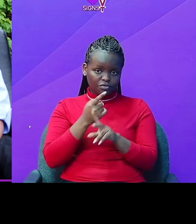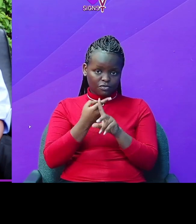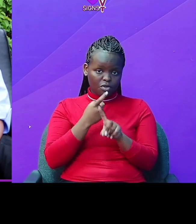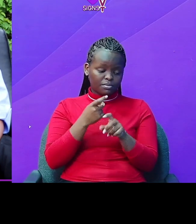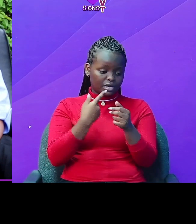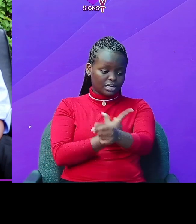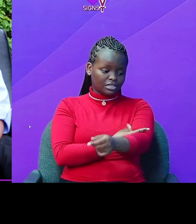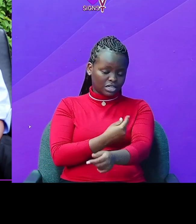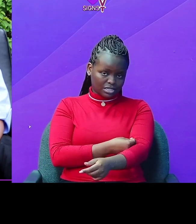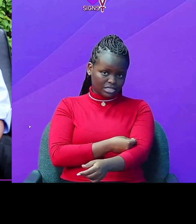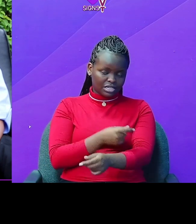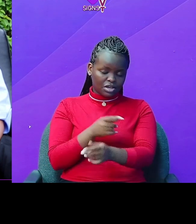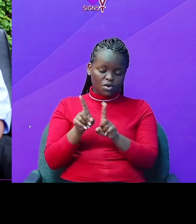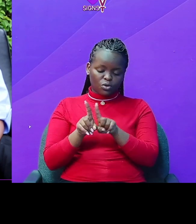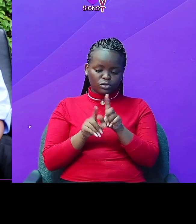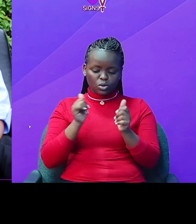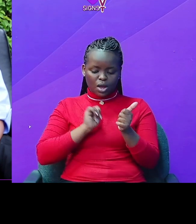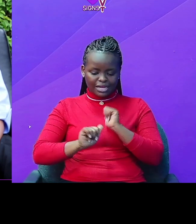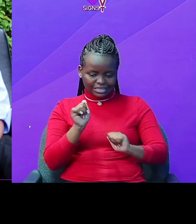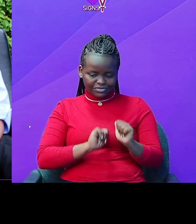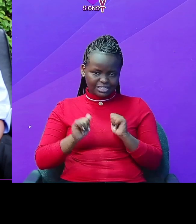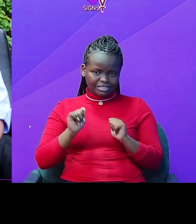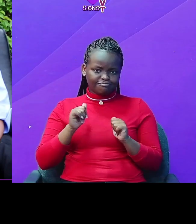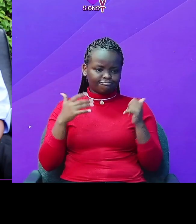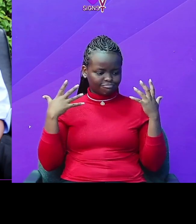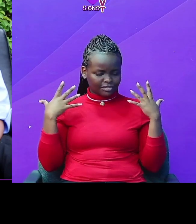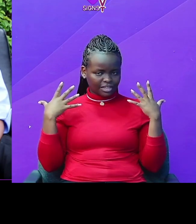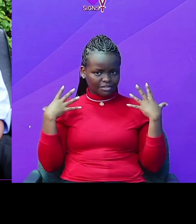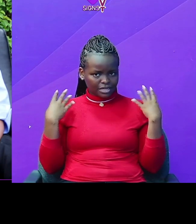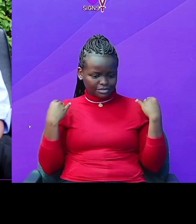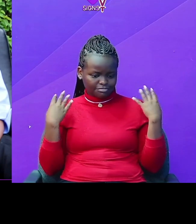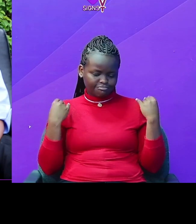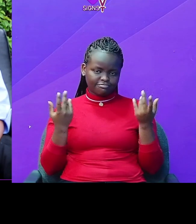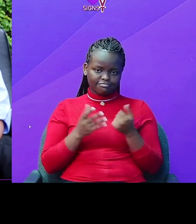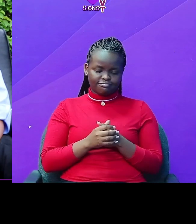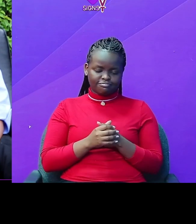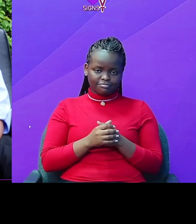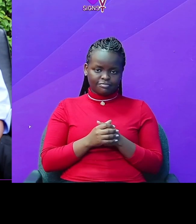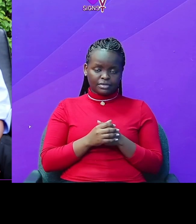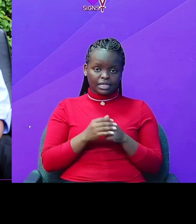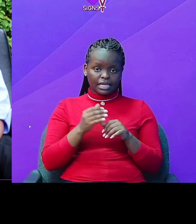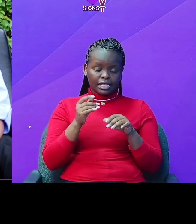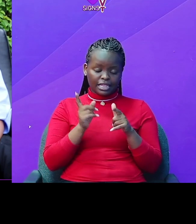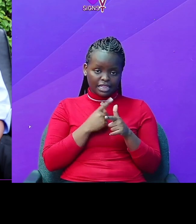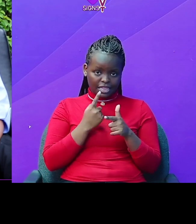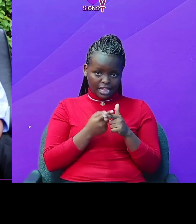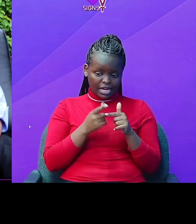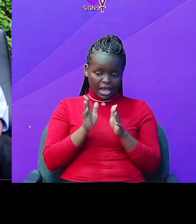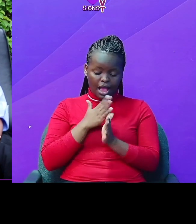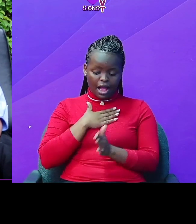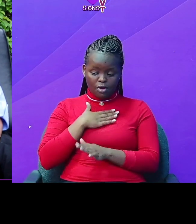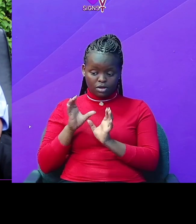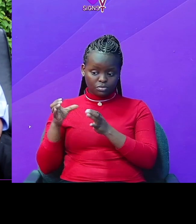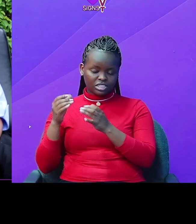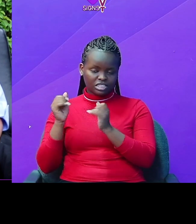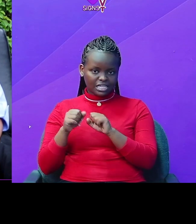do physical activity, and also take healthy diet, so that at least in our community we can see